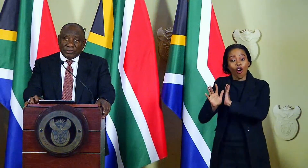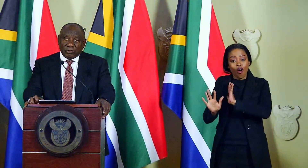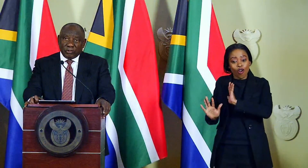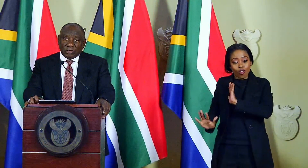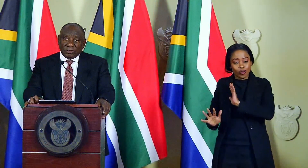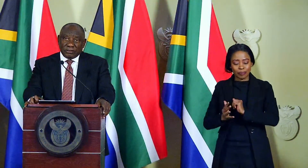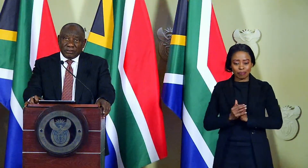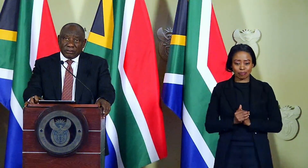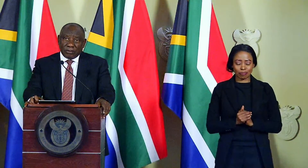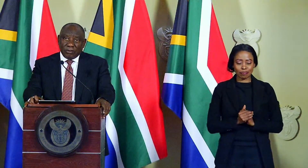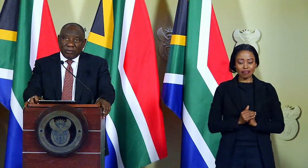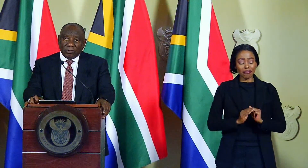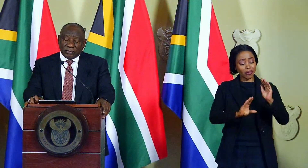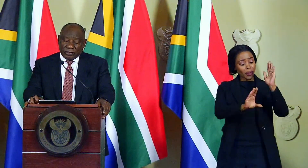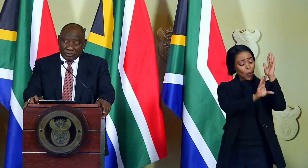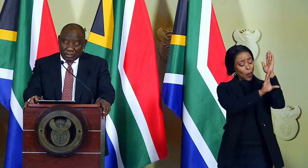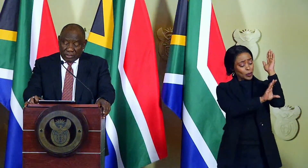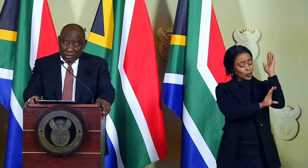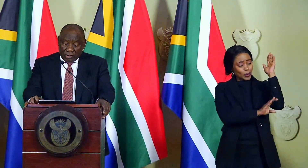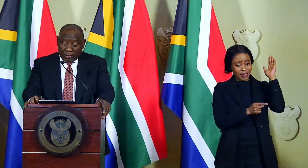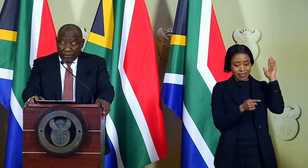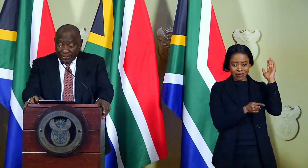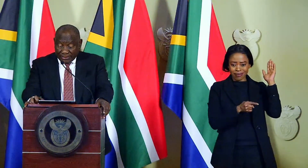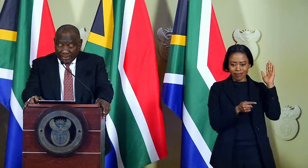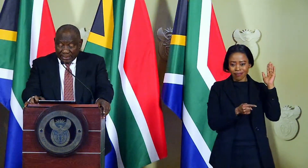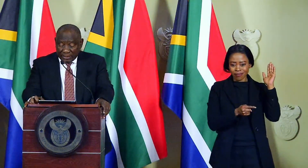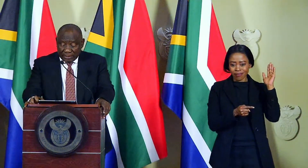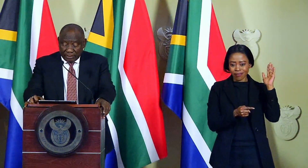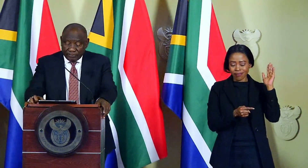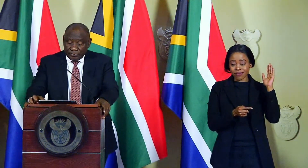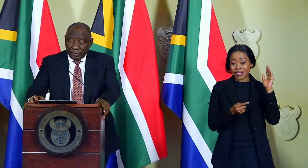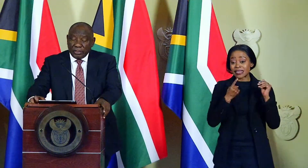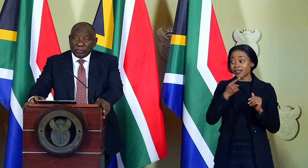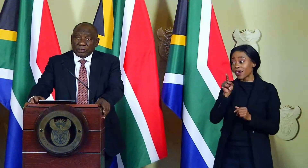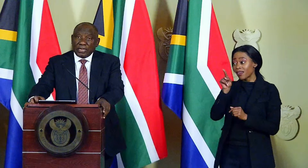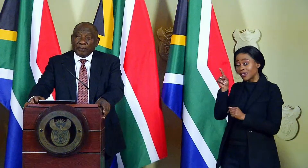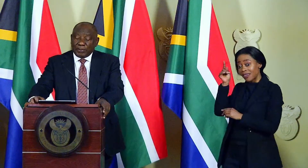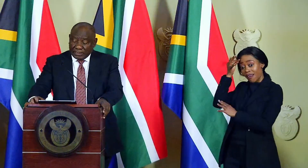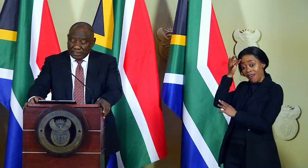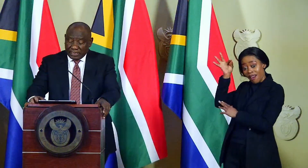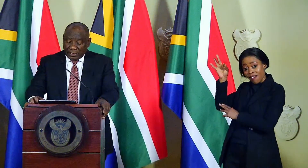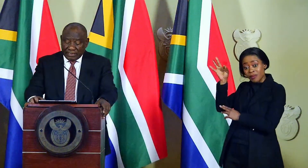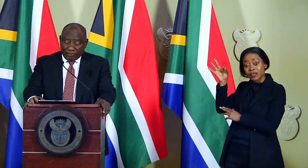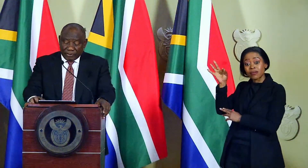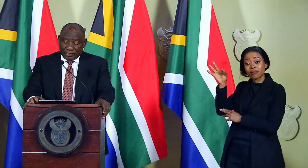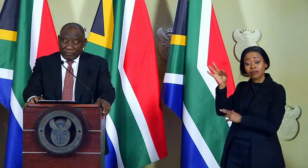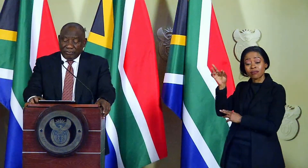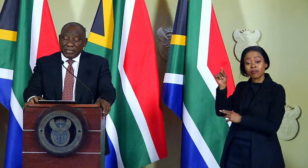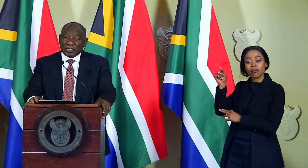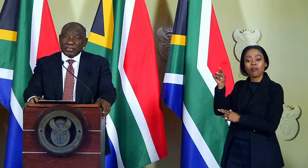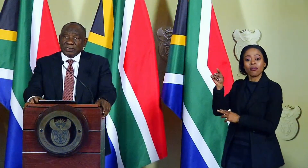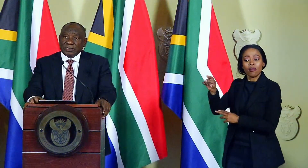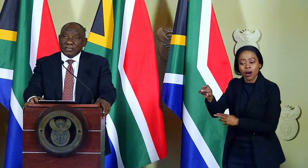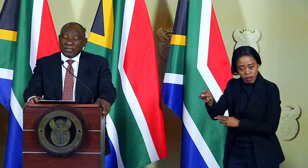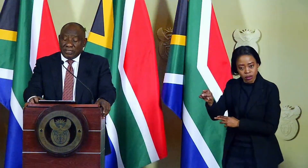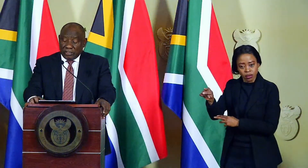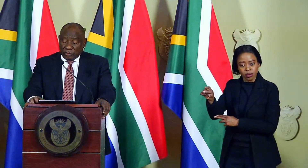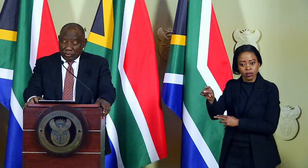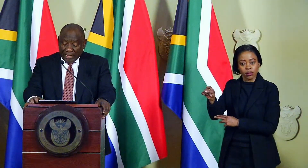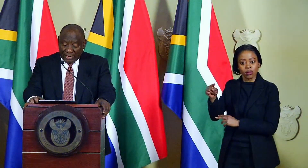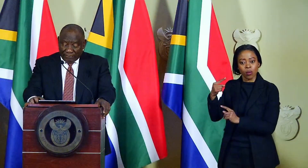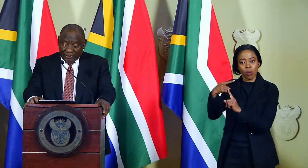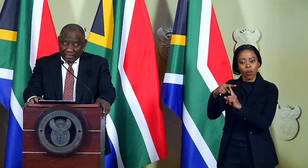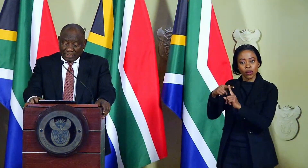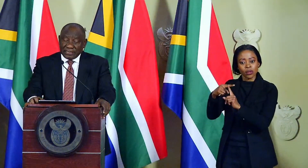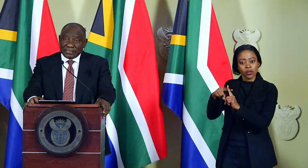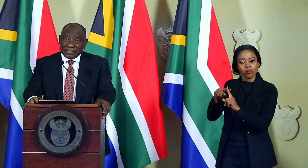Our Constitution calls on the state to take practical and positive measures